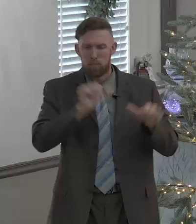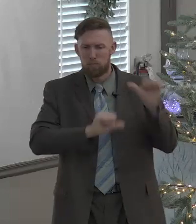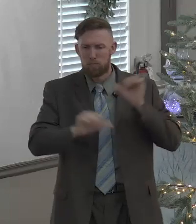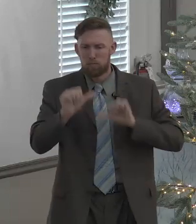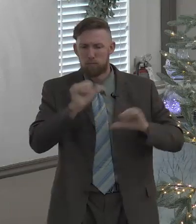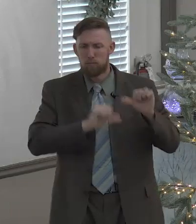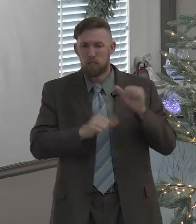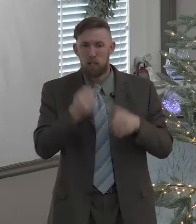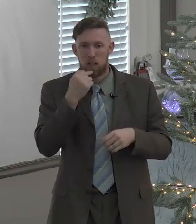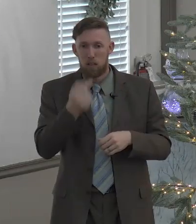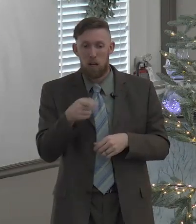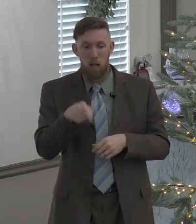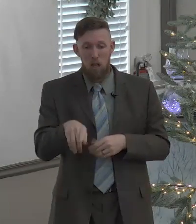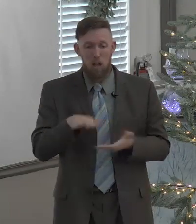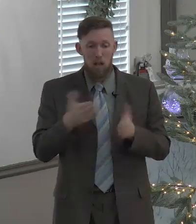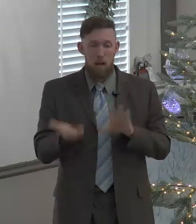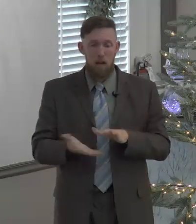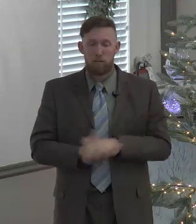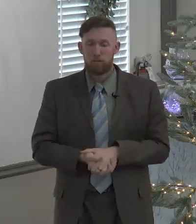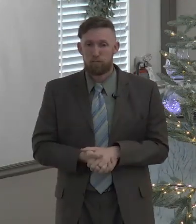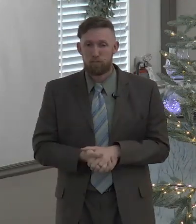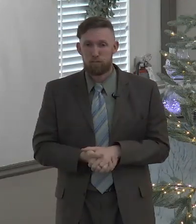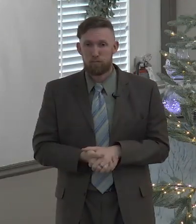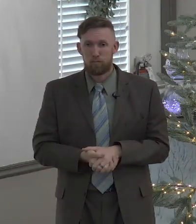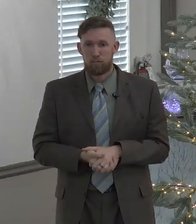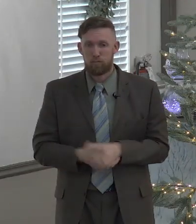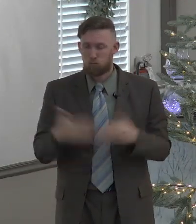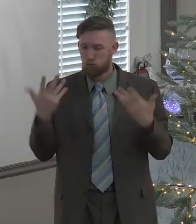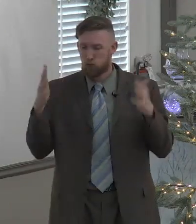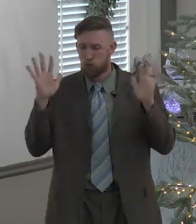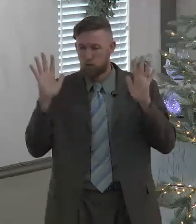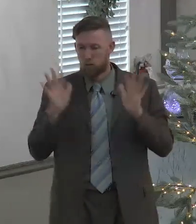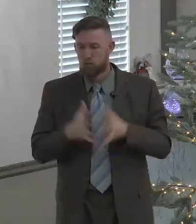And the greatest minds in medicine say, well,